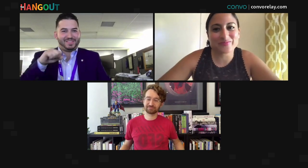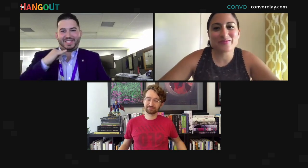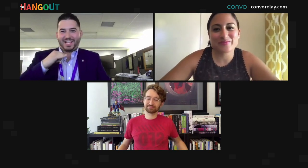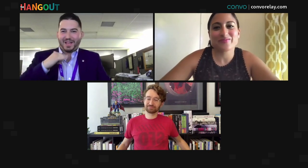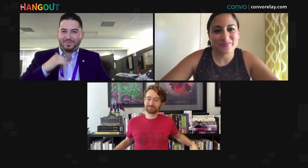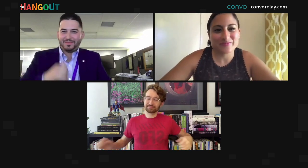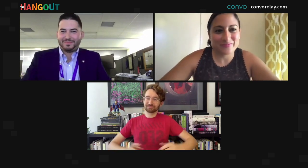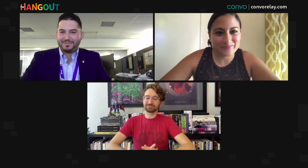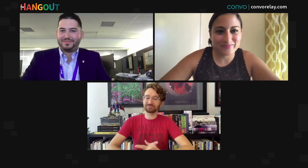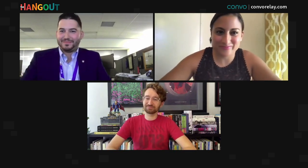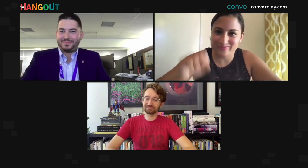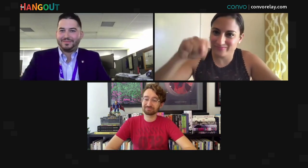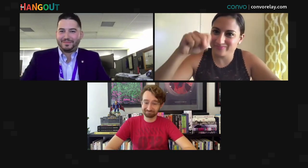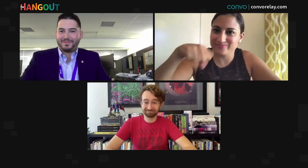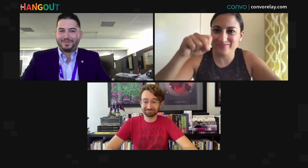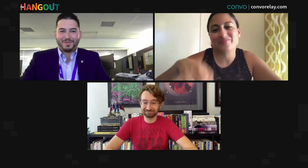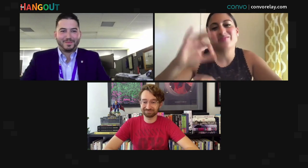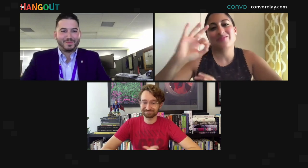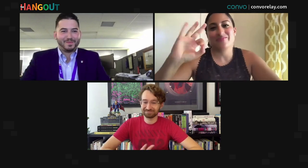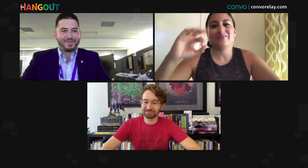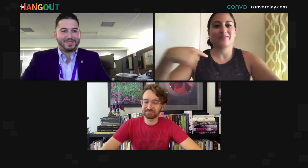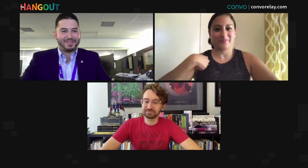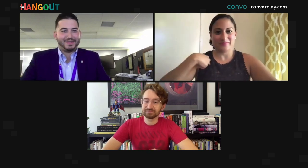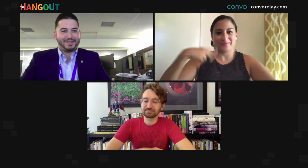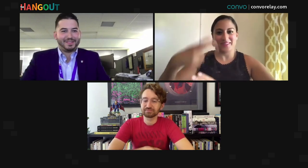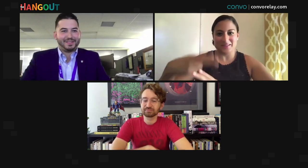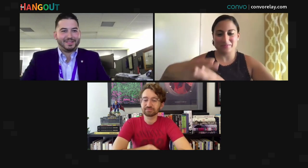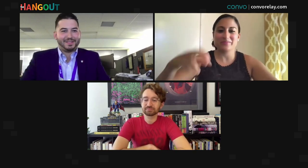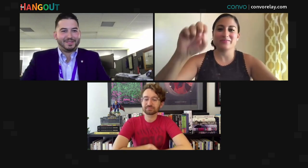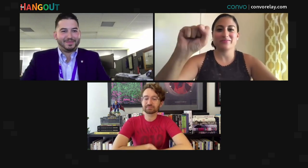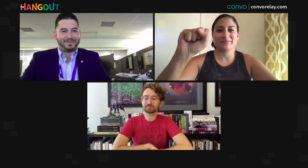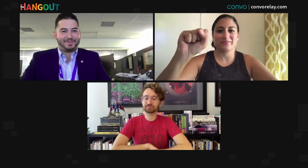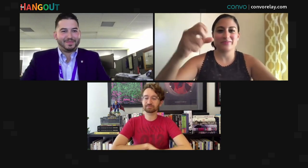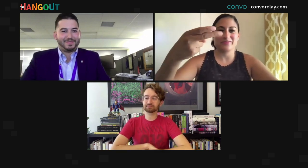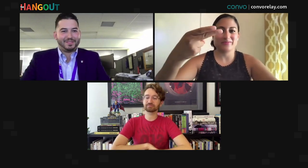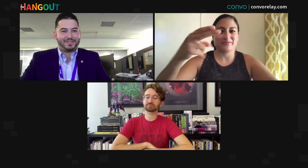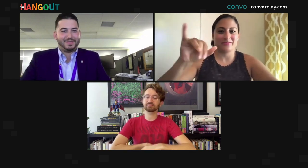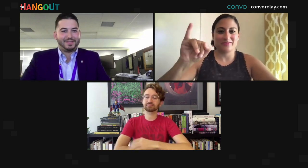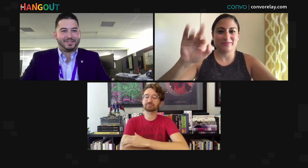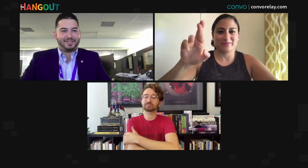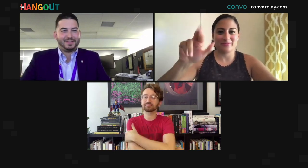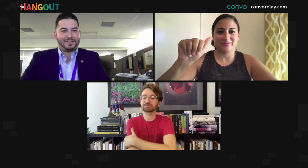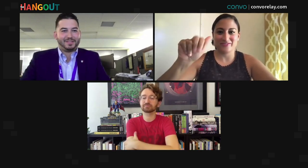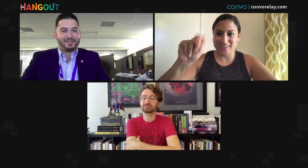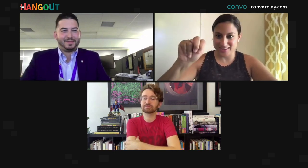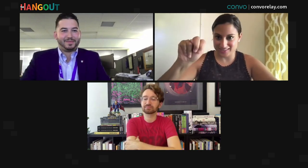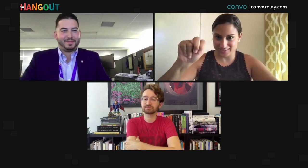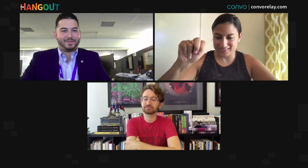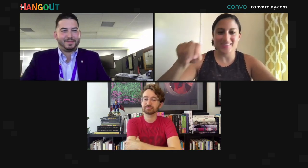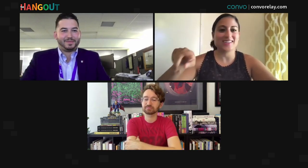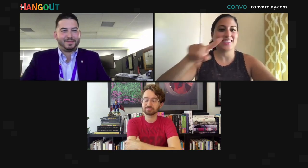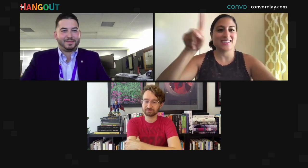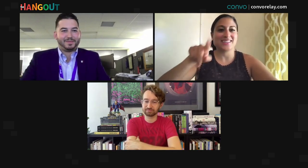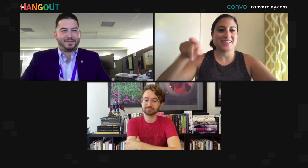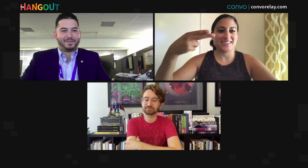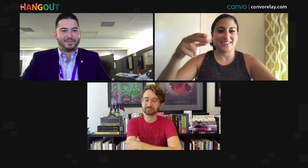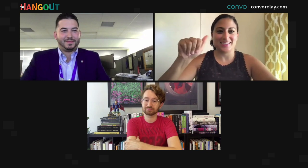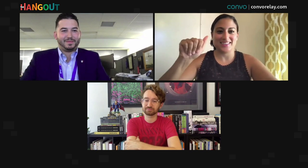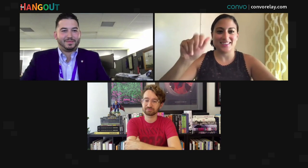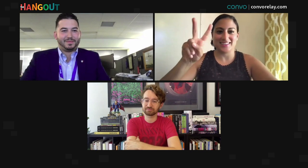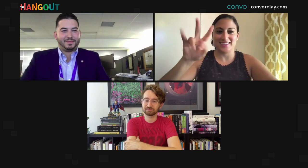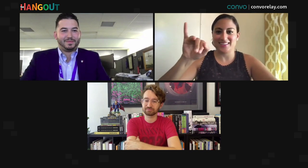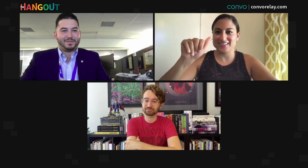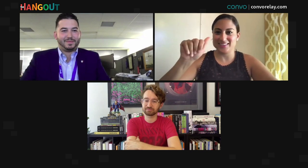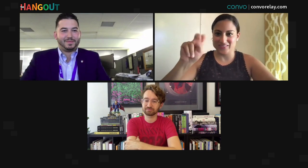I'm viewing to catch up. Yeah, same. Great. Well, my name is Sharon.